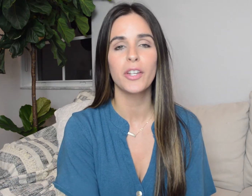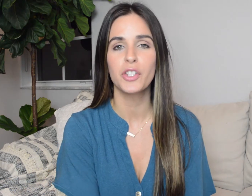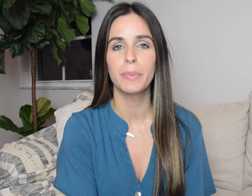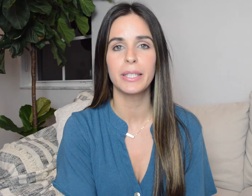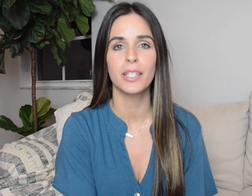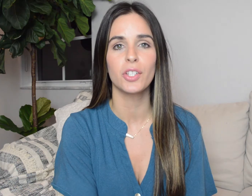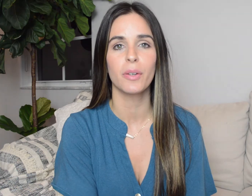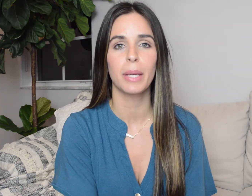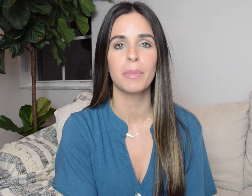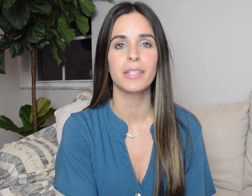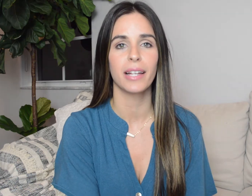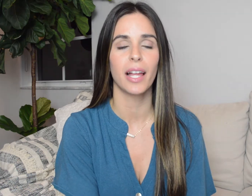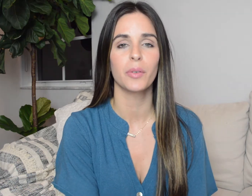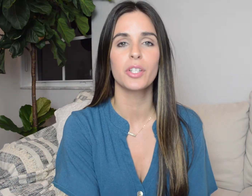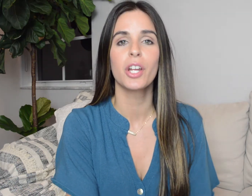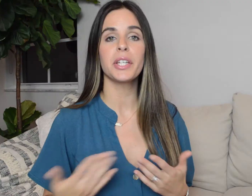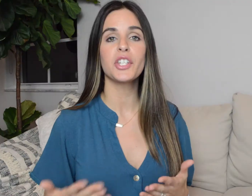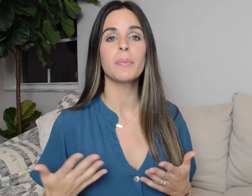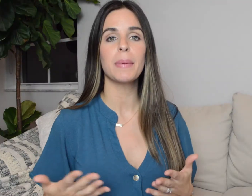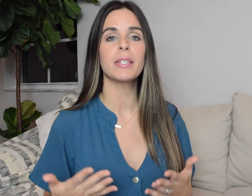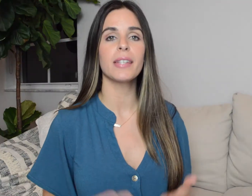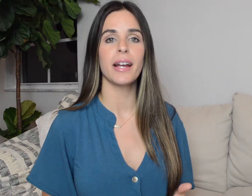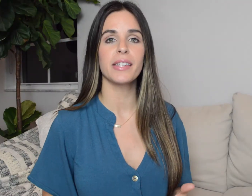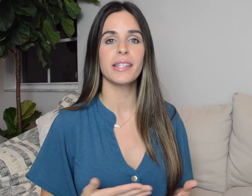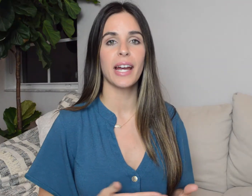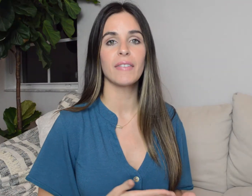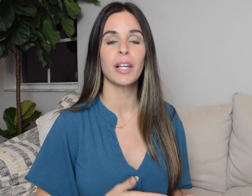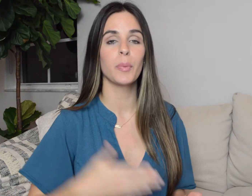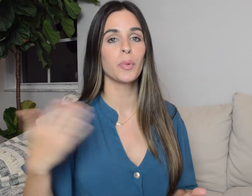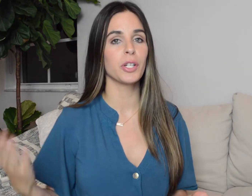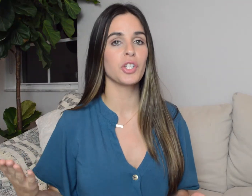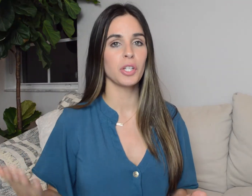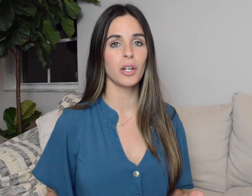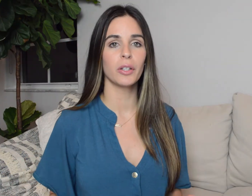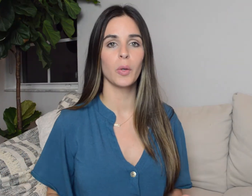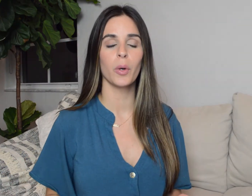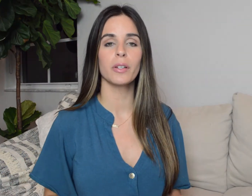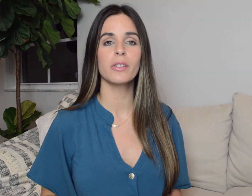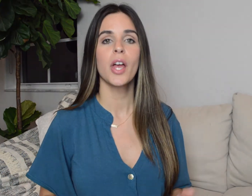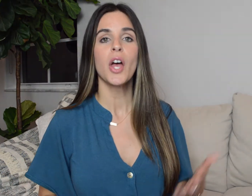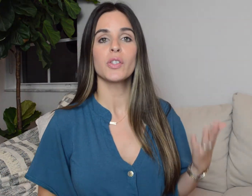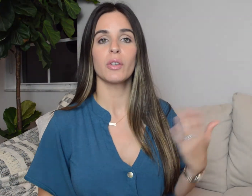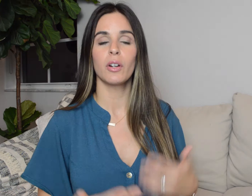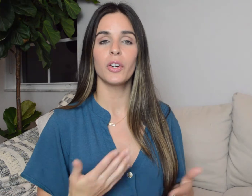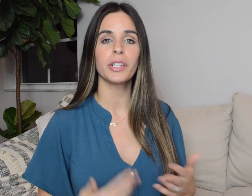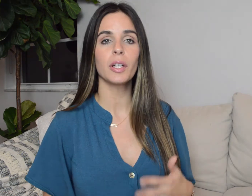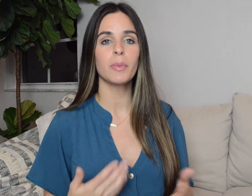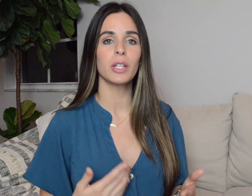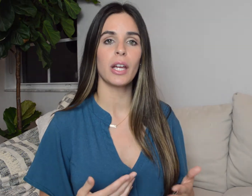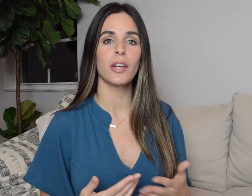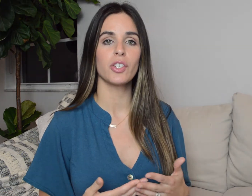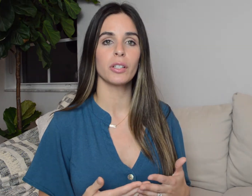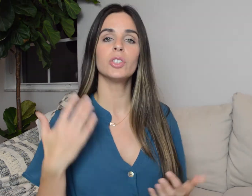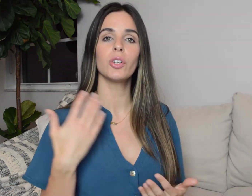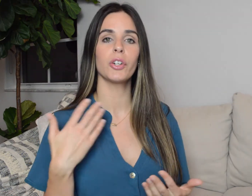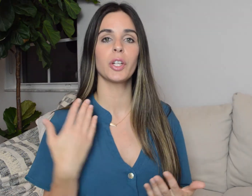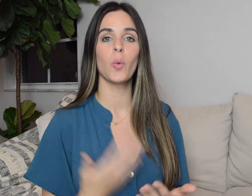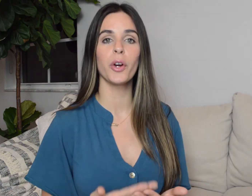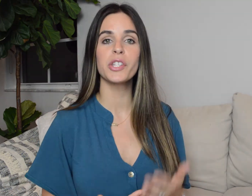should be teaching your baby sign language. Teaching baby signs is kind of like a bridge to learning words. So they're learning communication, they're learning words and